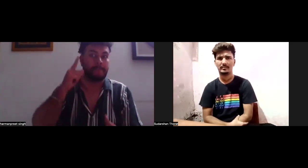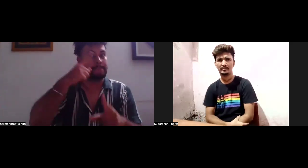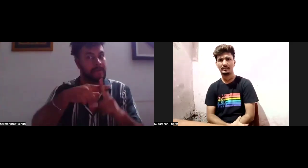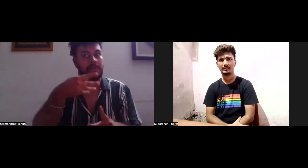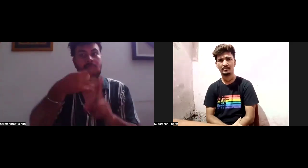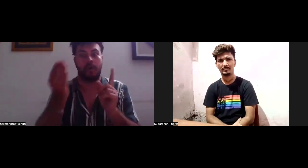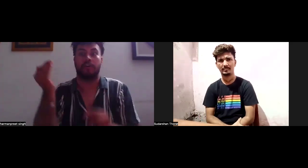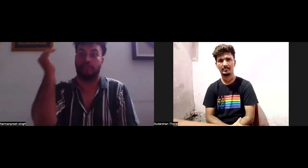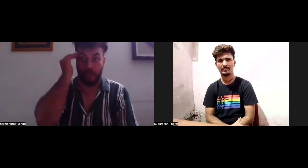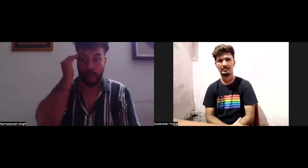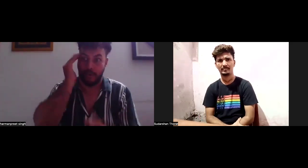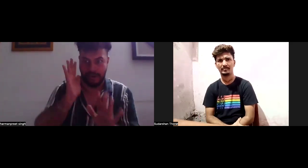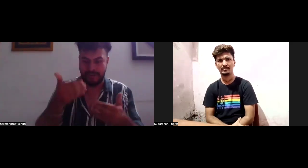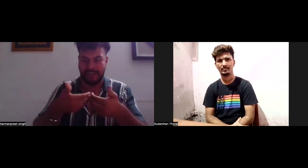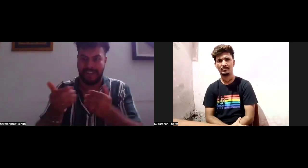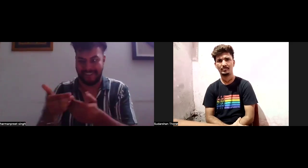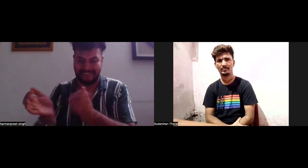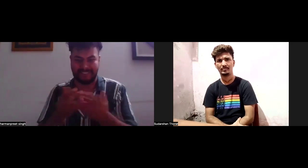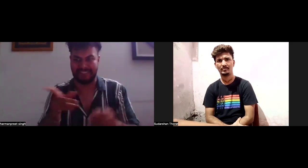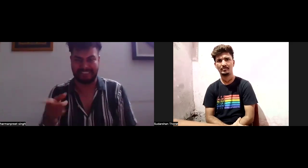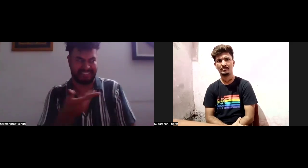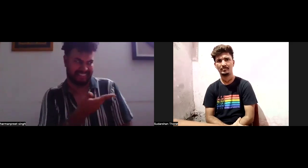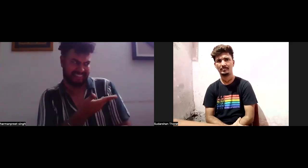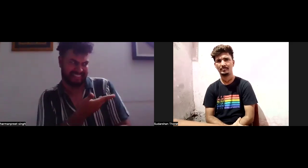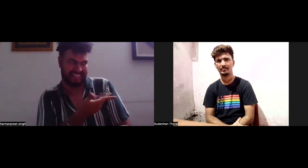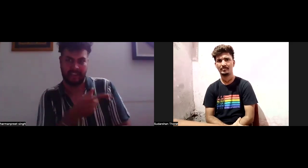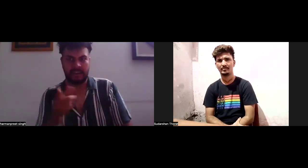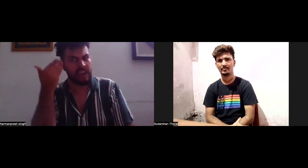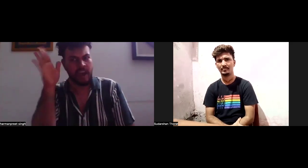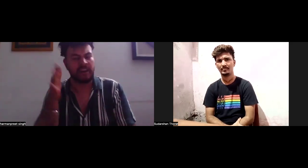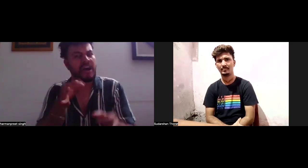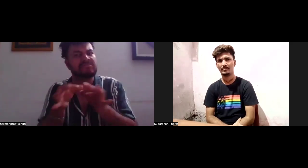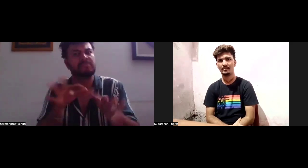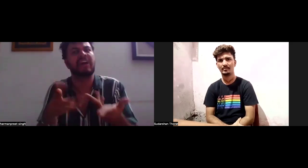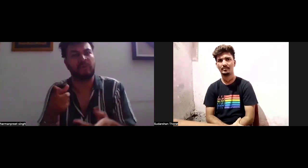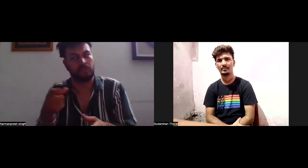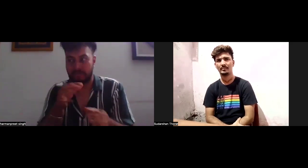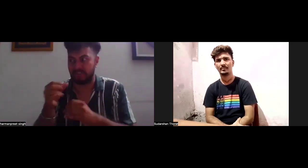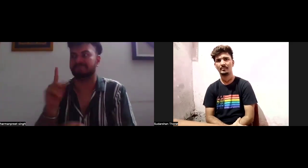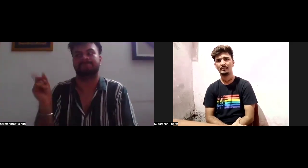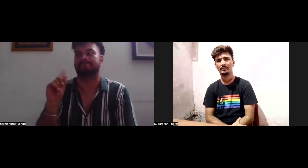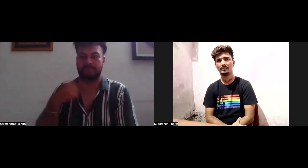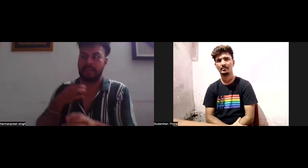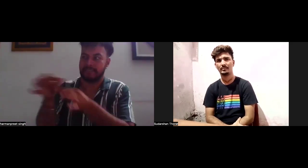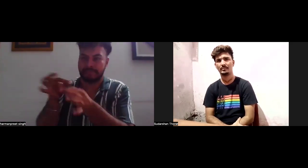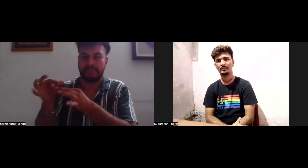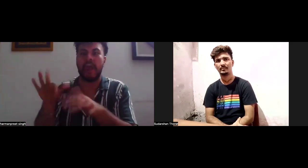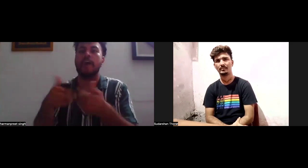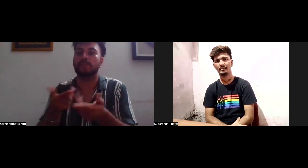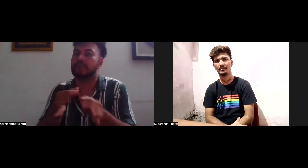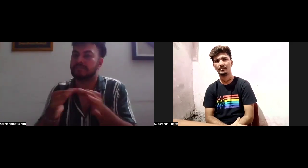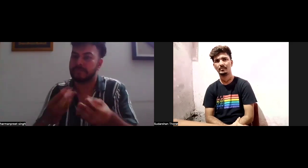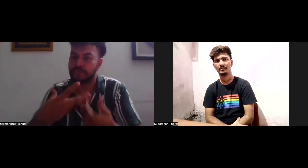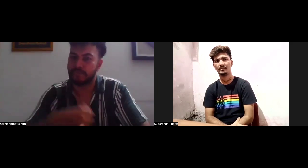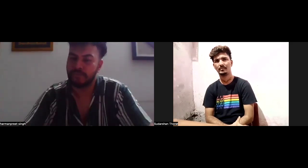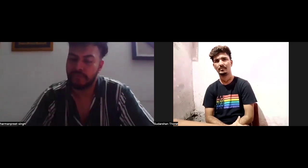the community, there are some deaf people who aren't aware, and some deaf people are aware, but they are still mocking the queer